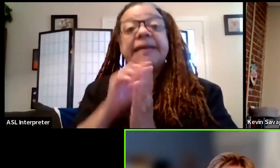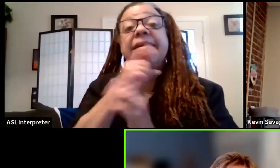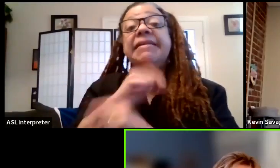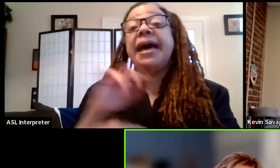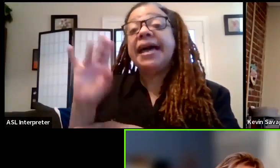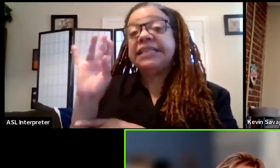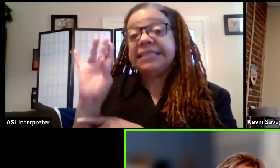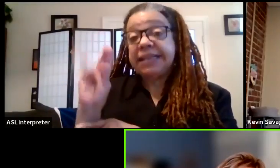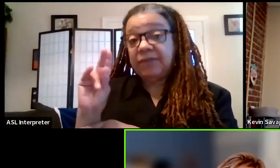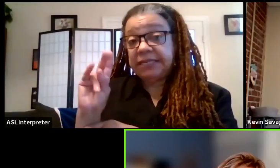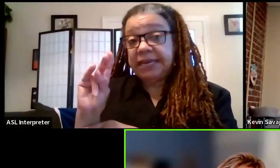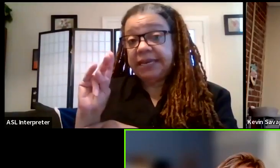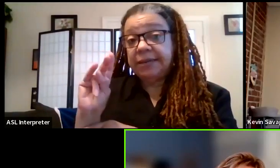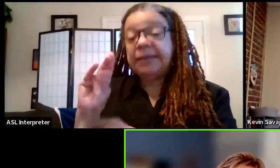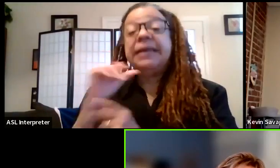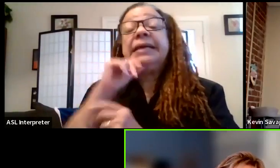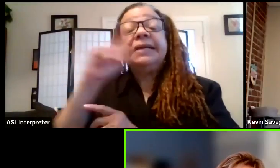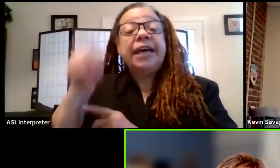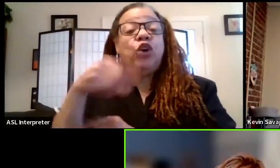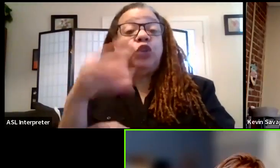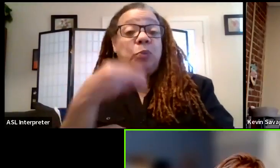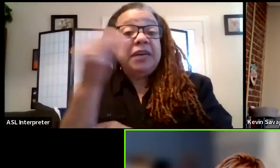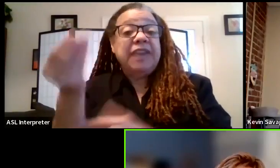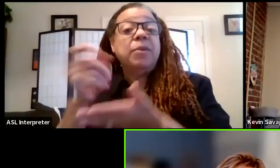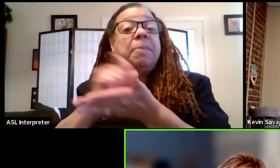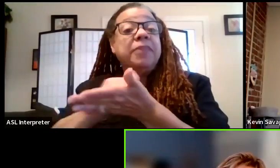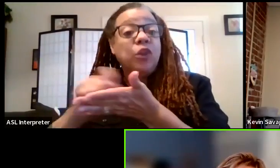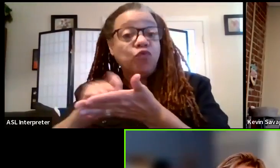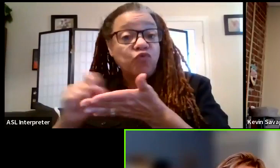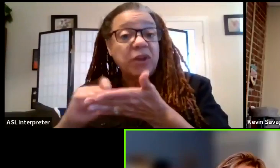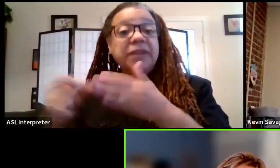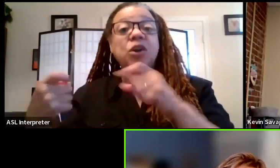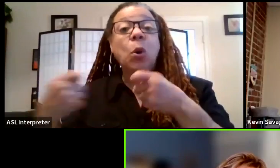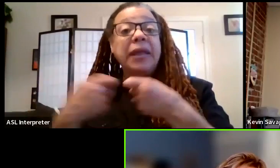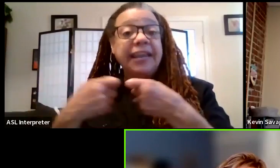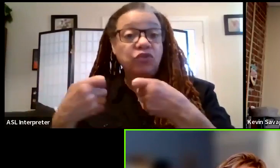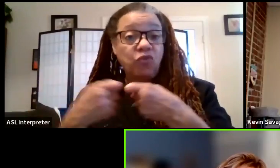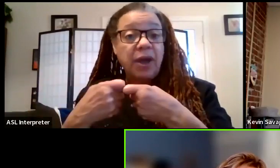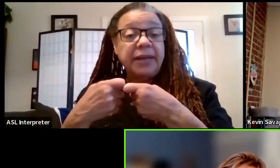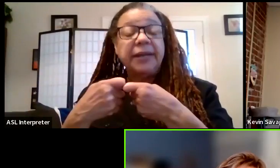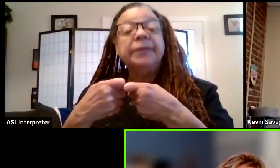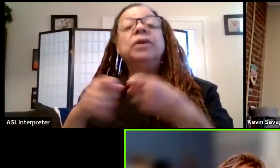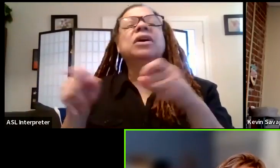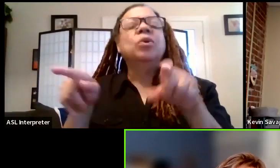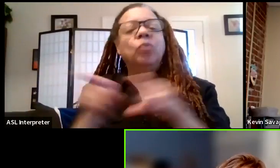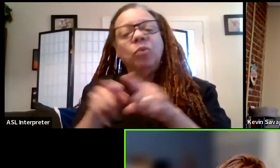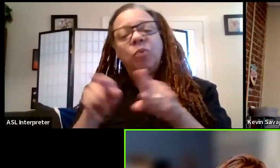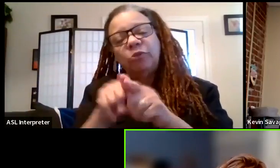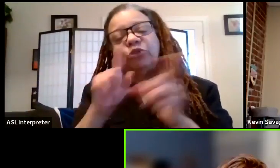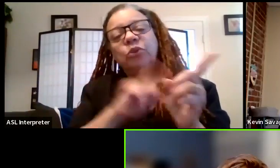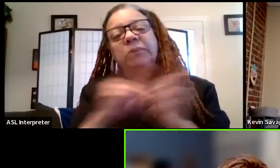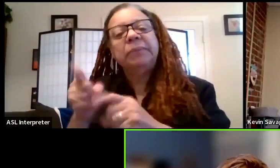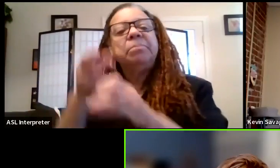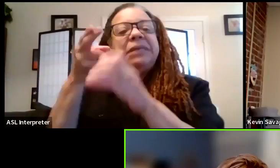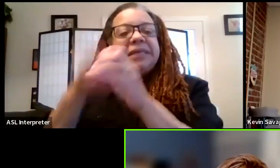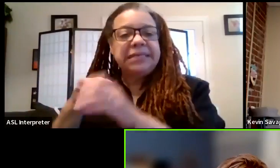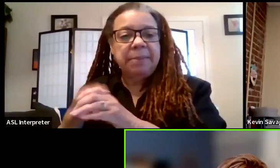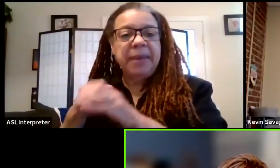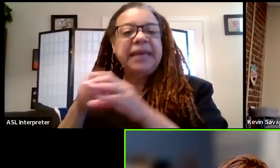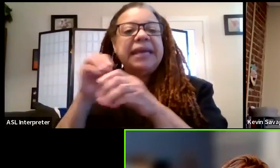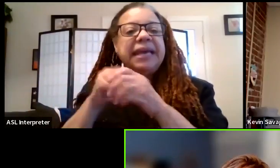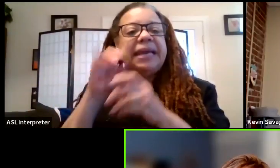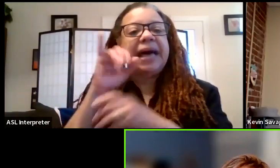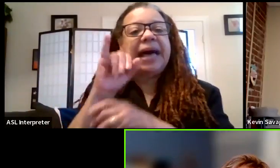not only provide the written information or electronic if that's preferred, but we will also begin attending and participating in IEP